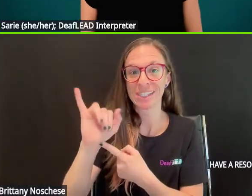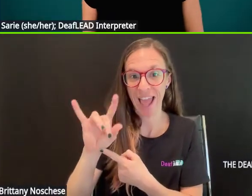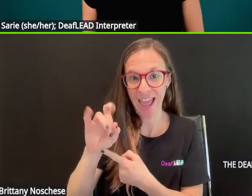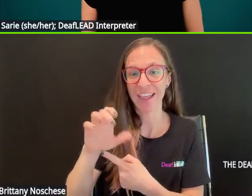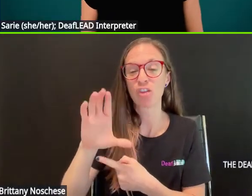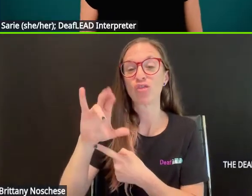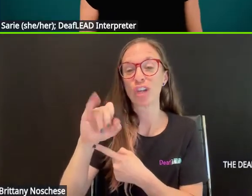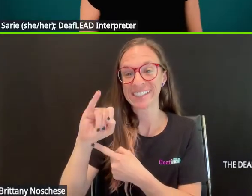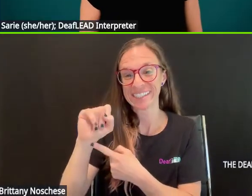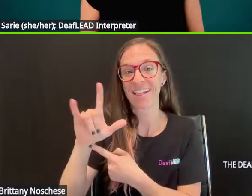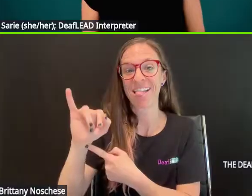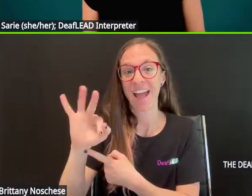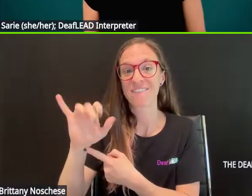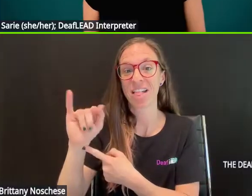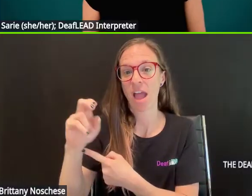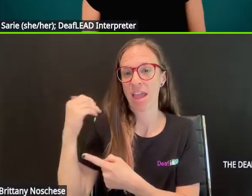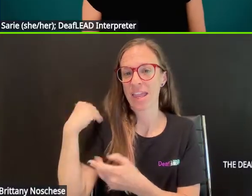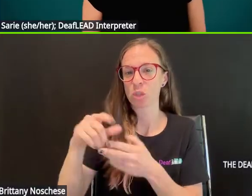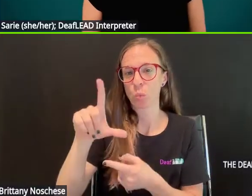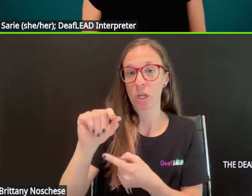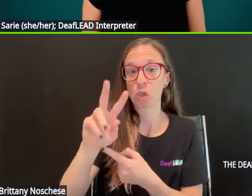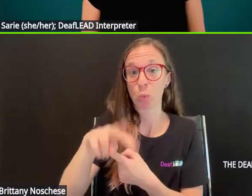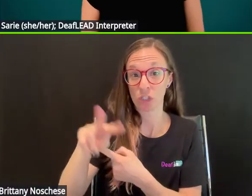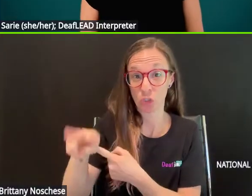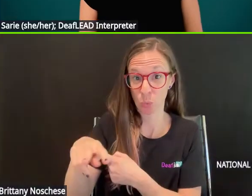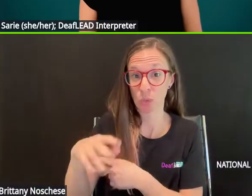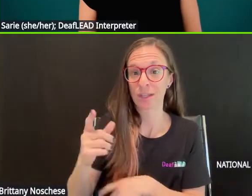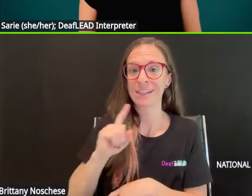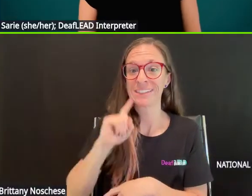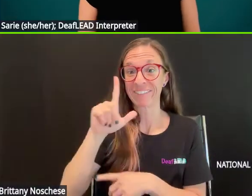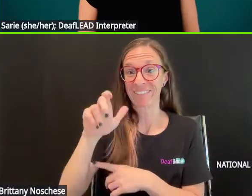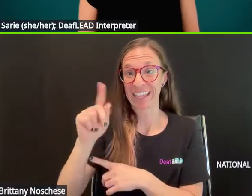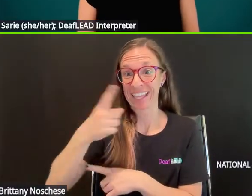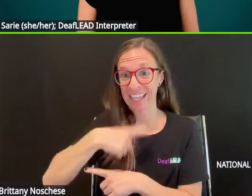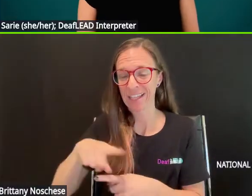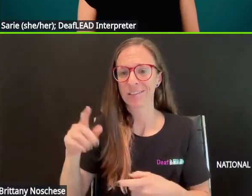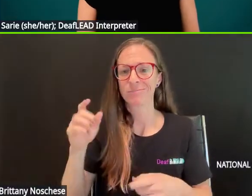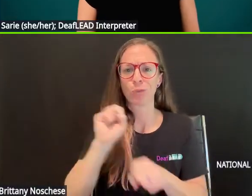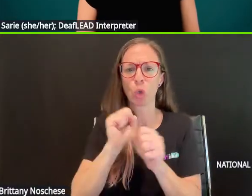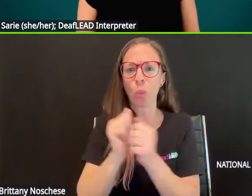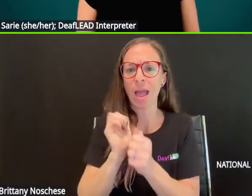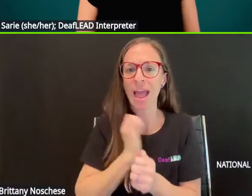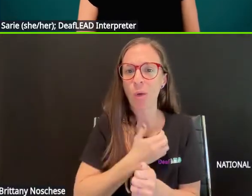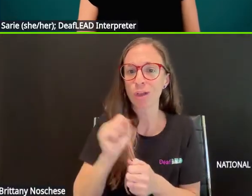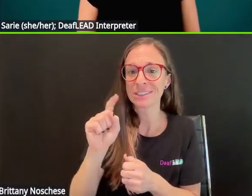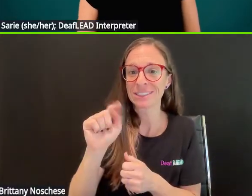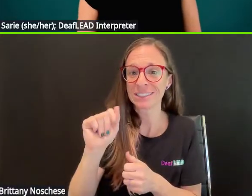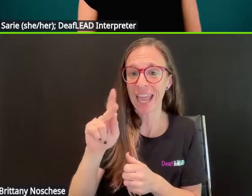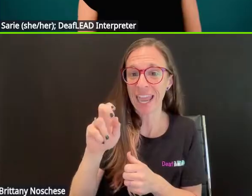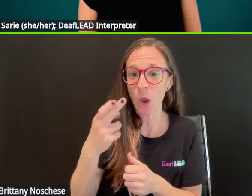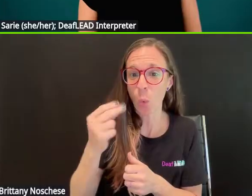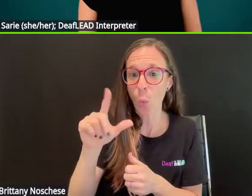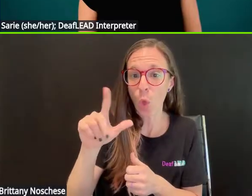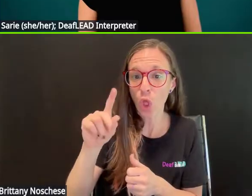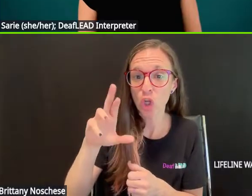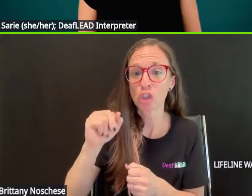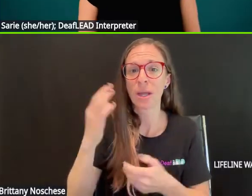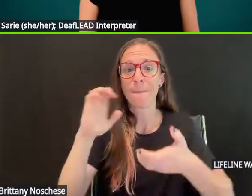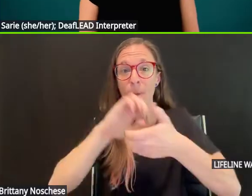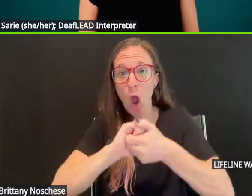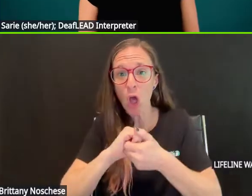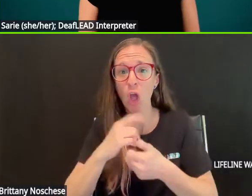to the 3-digit number 988 Crisis Suicide Lifeline that happened in 2022.